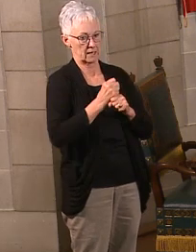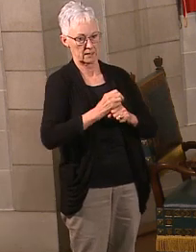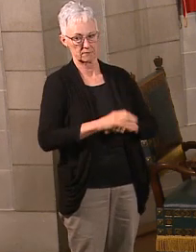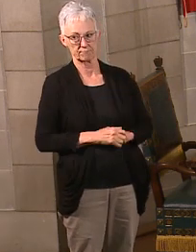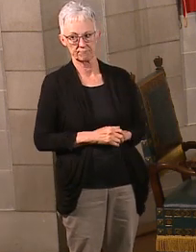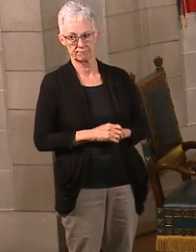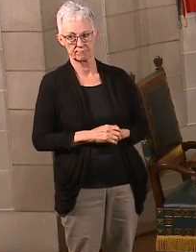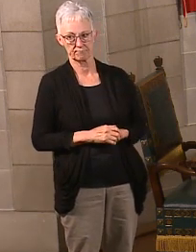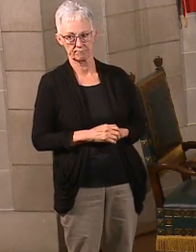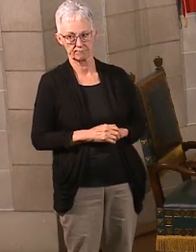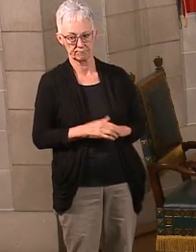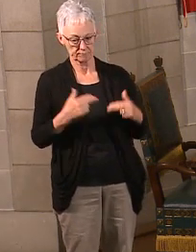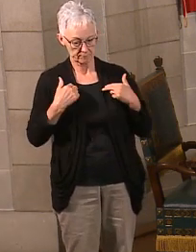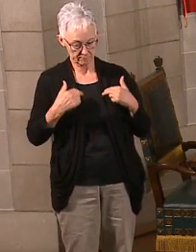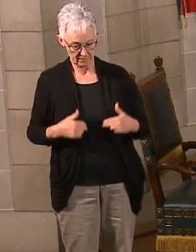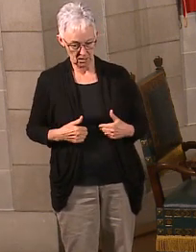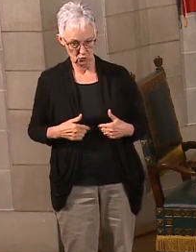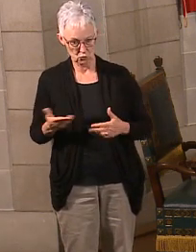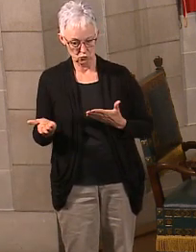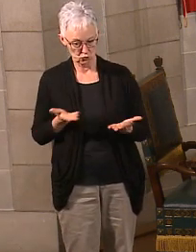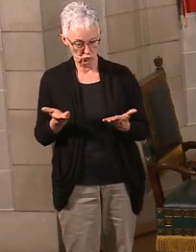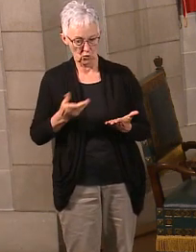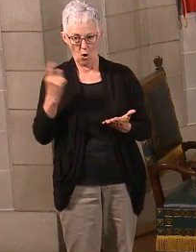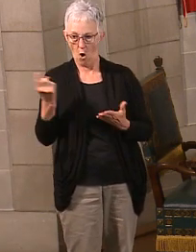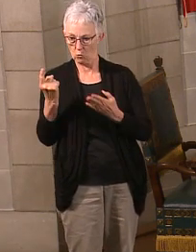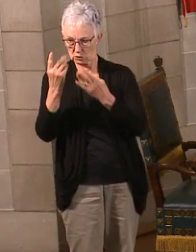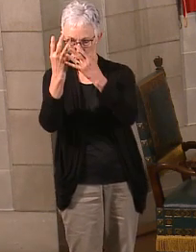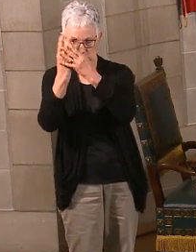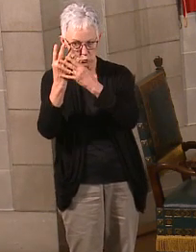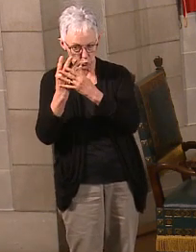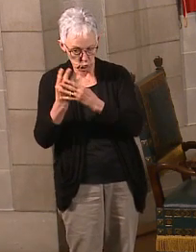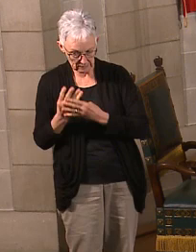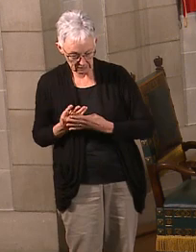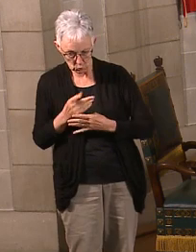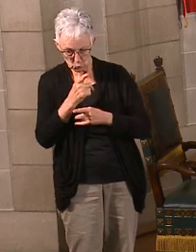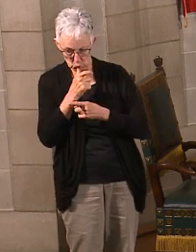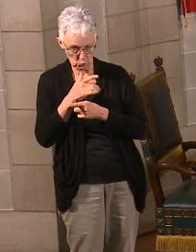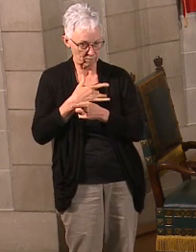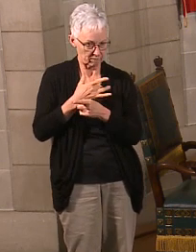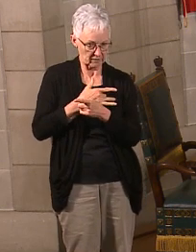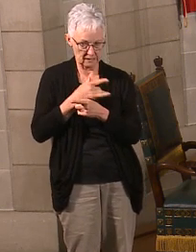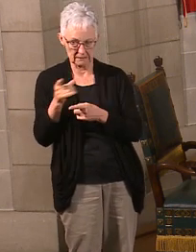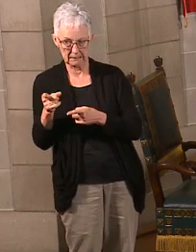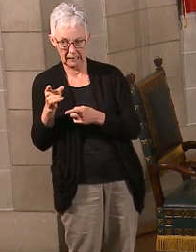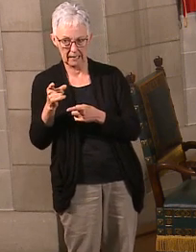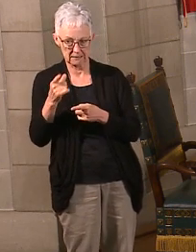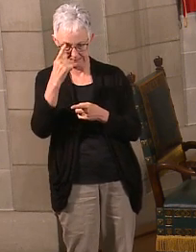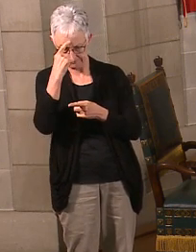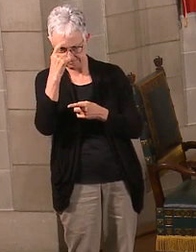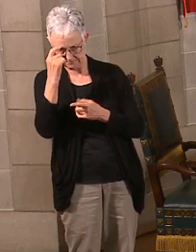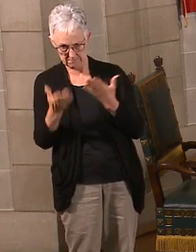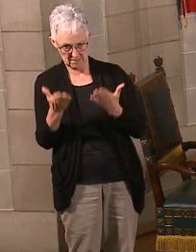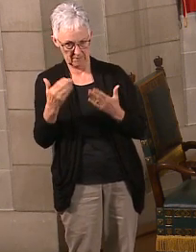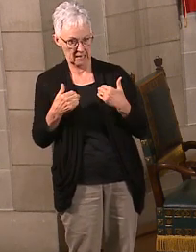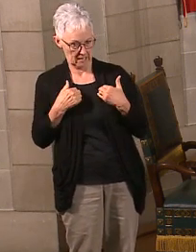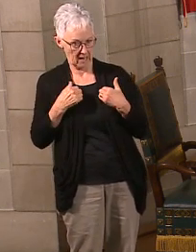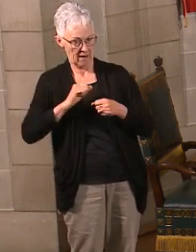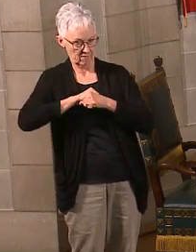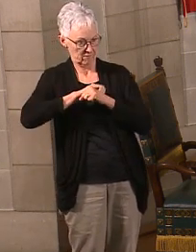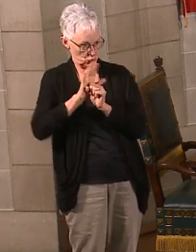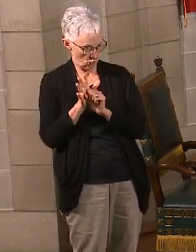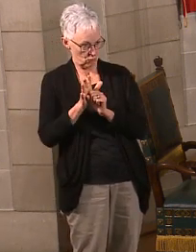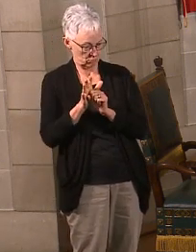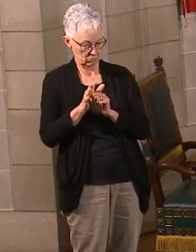services will screen all who self-report symptoms, and COVID-19 testing will be completed as medically indicated. And